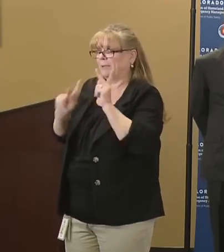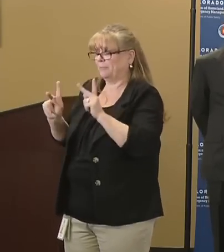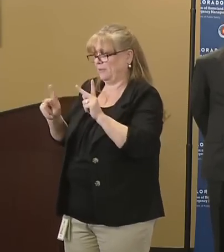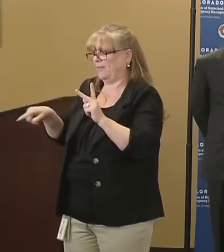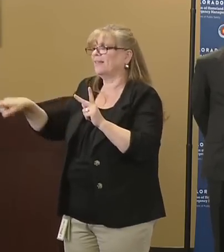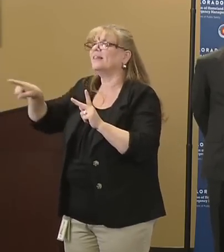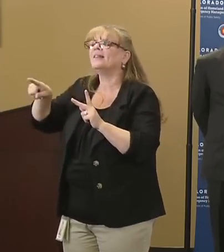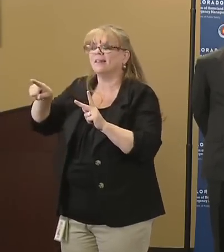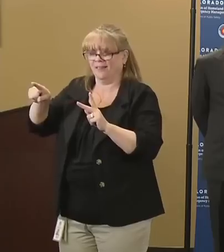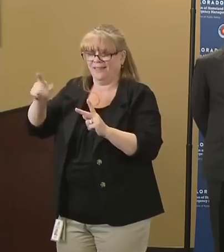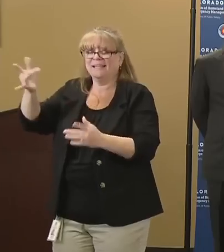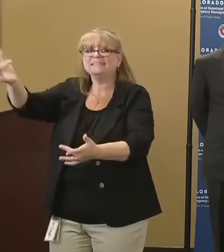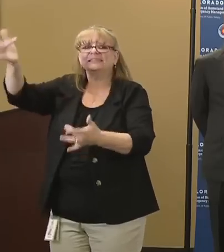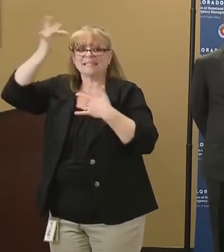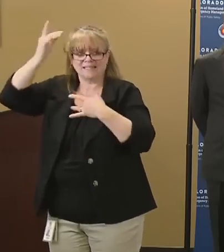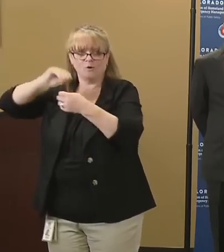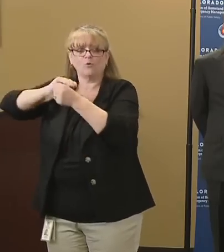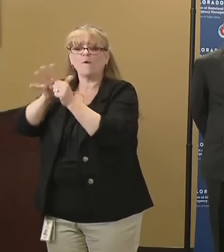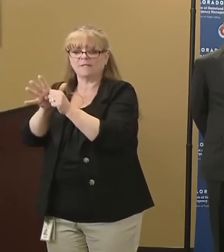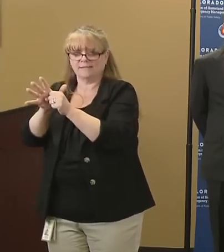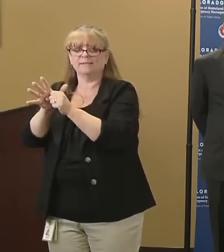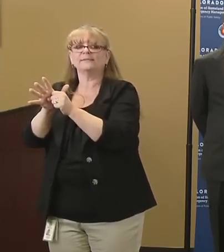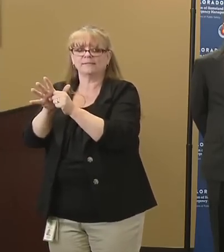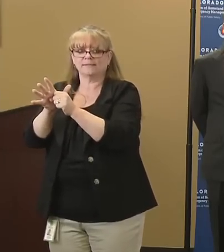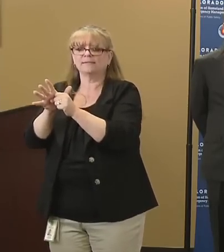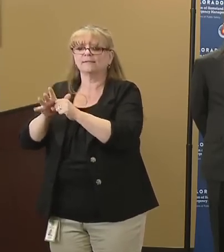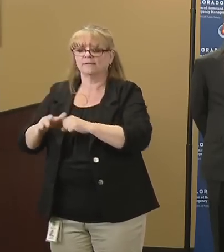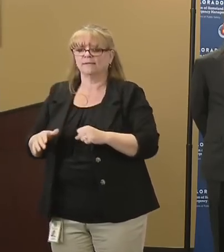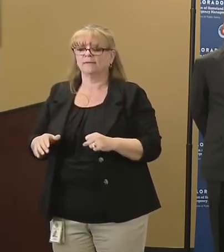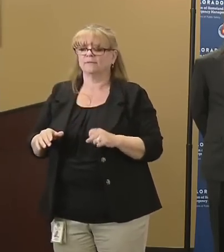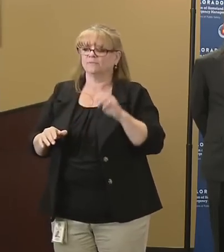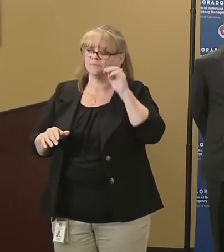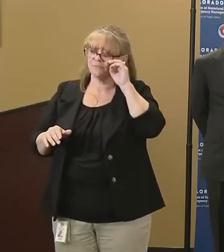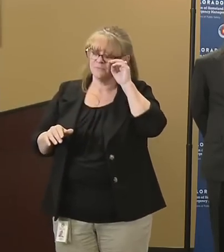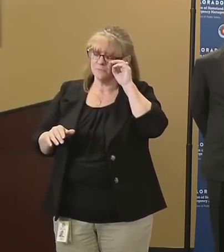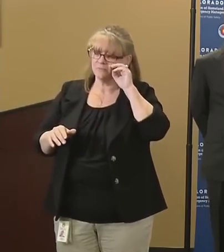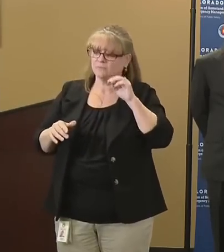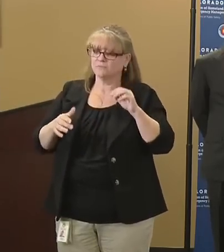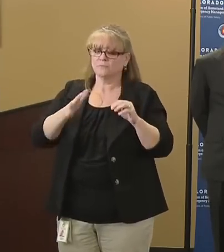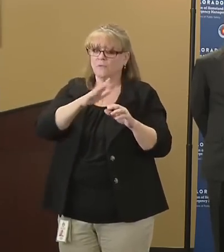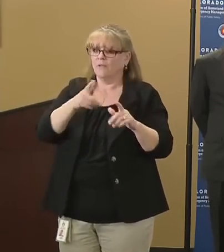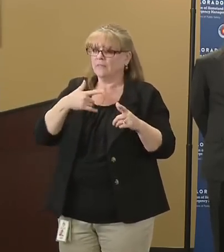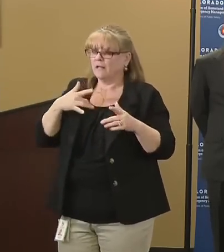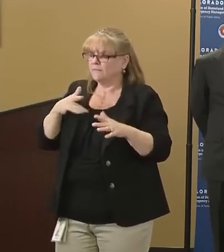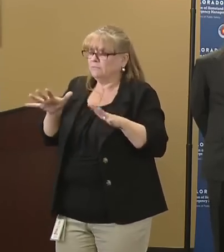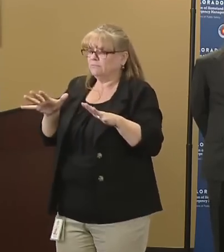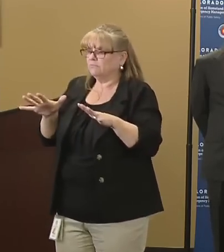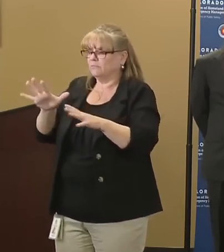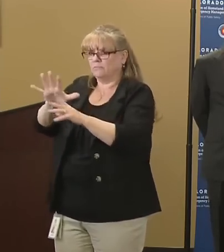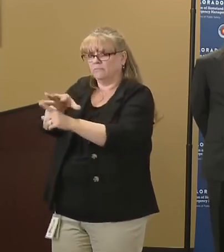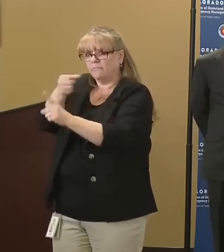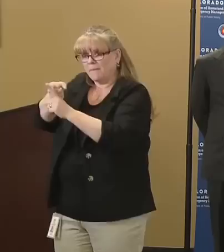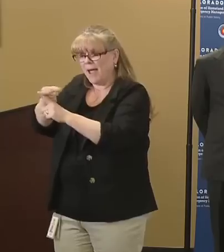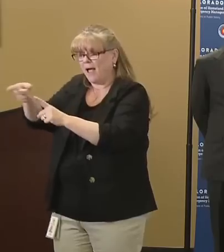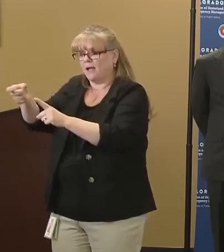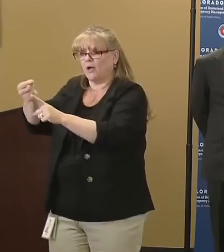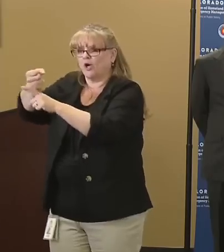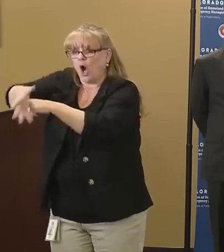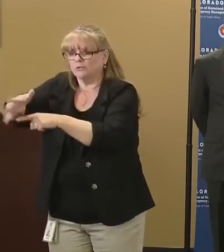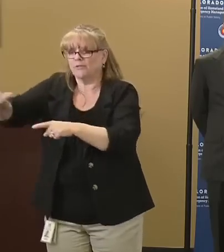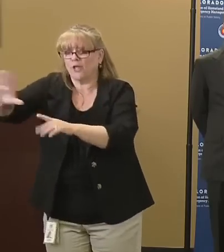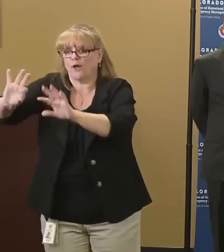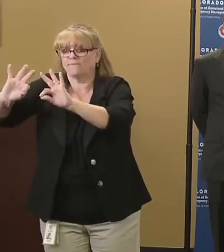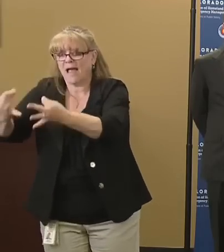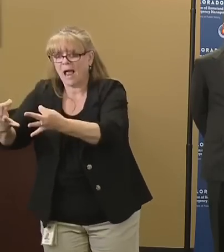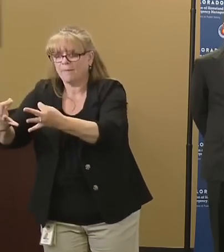coronavirus. This is not only devastating to these medical professionals and their families, it hampers our entire response because it sidelines